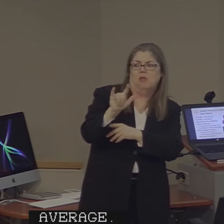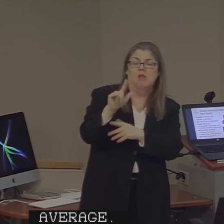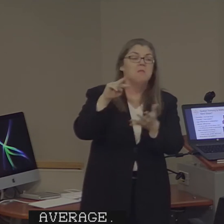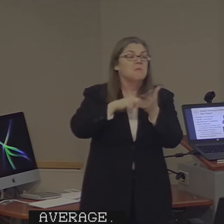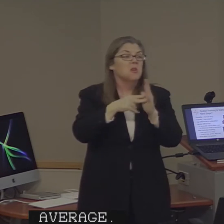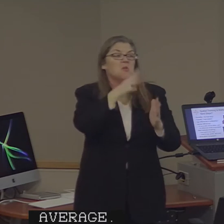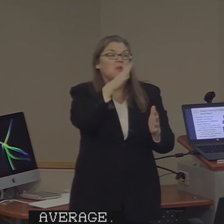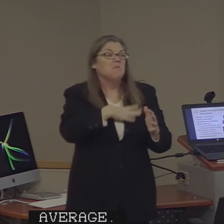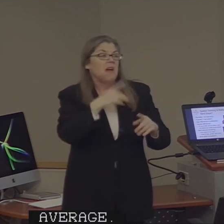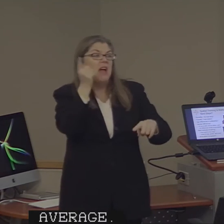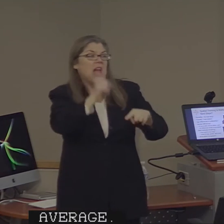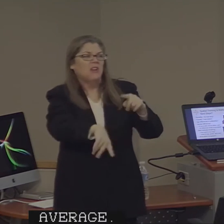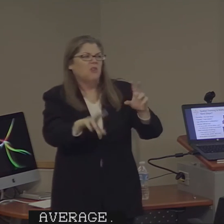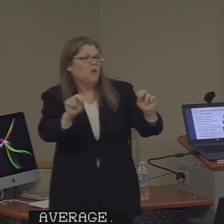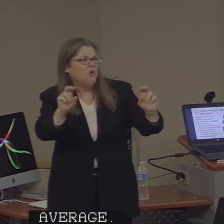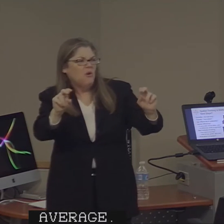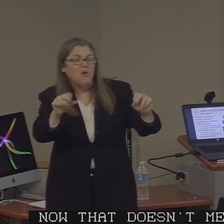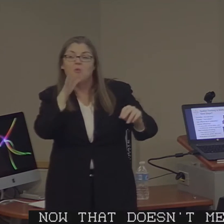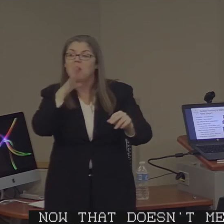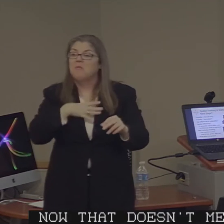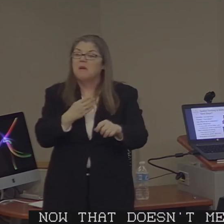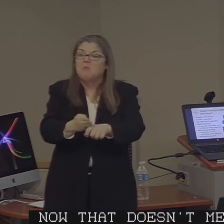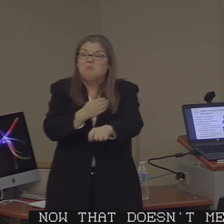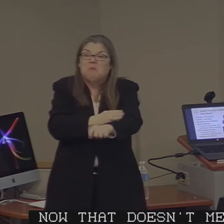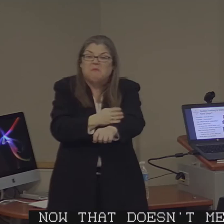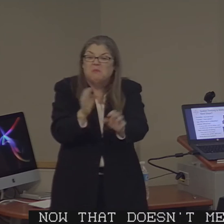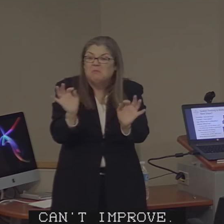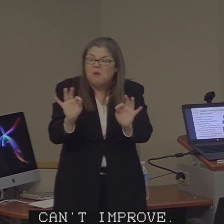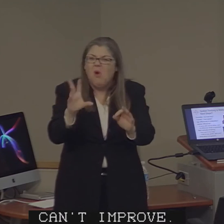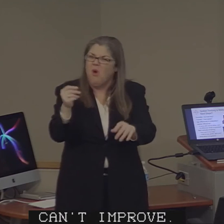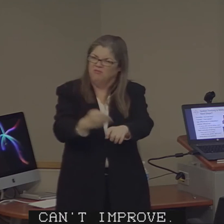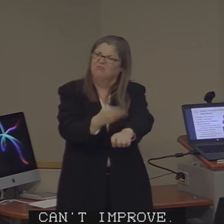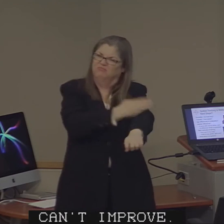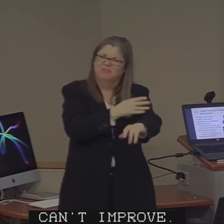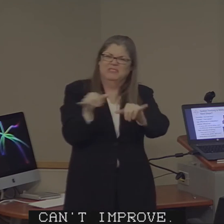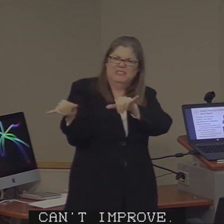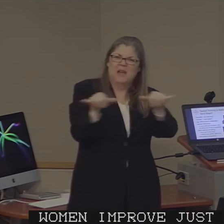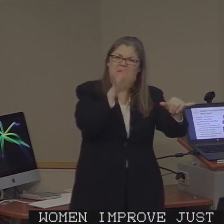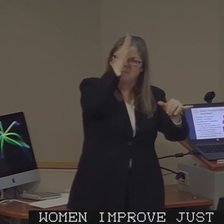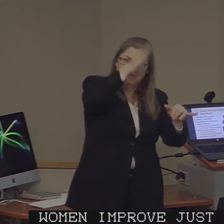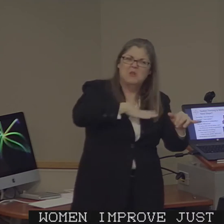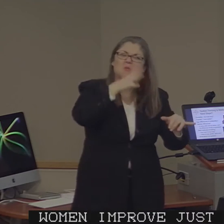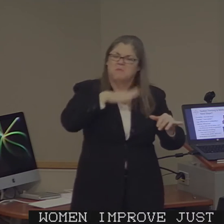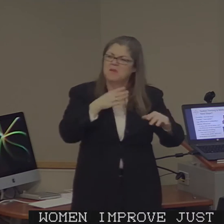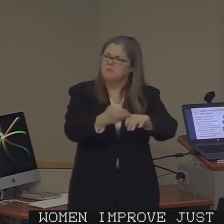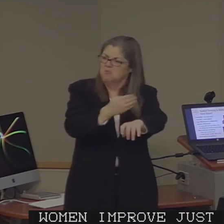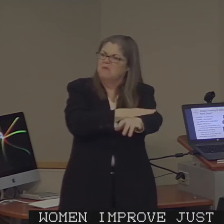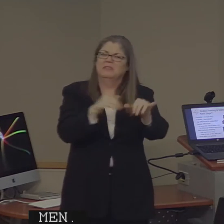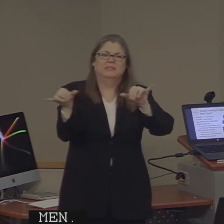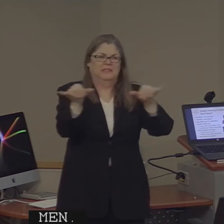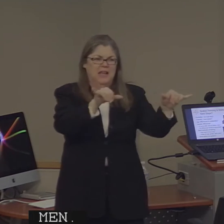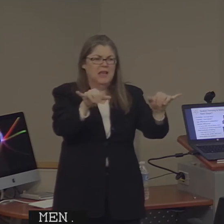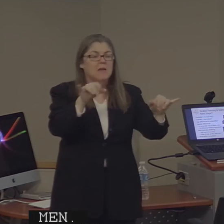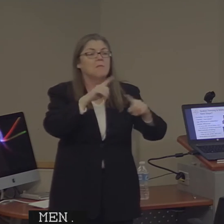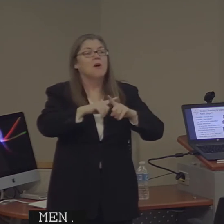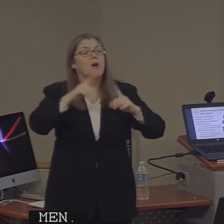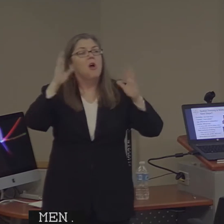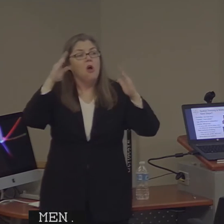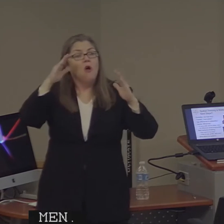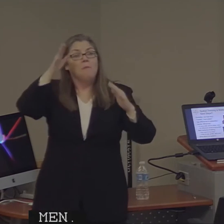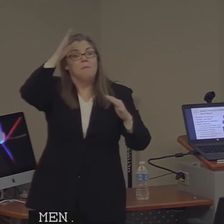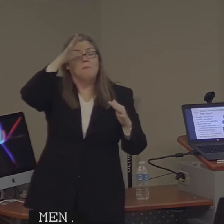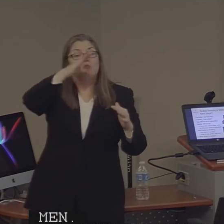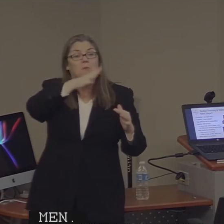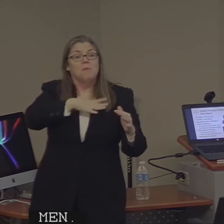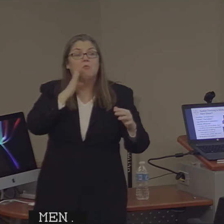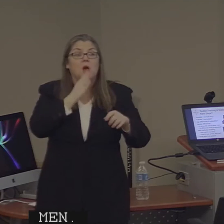improve. Women improve just as much as the men. But what is often hoped is that women will improve more than the men,